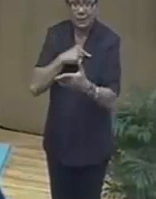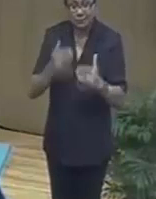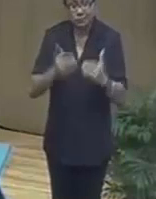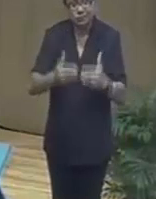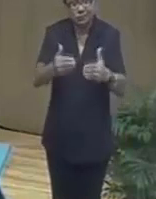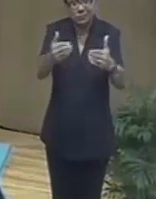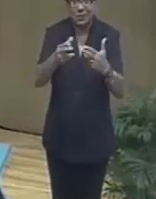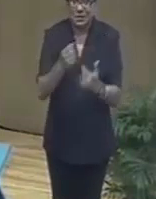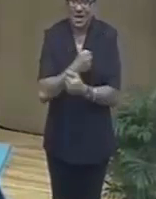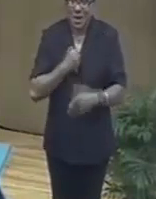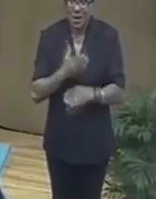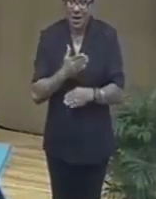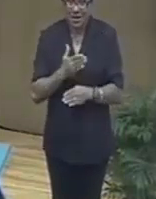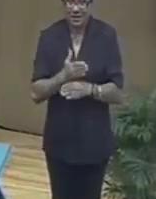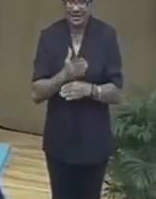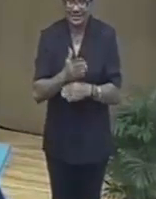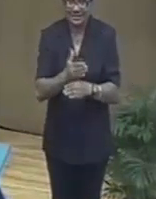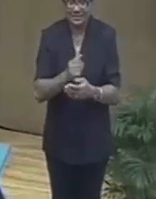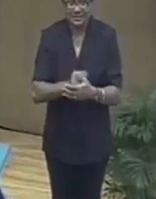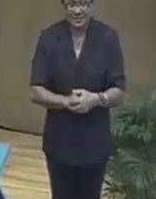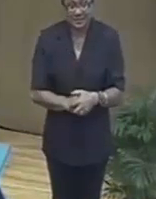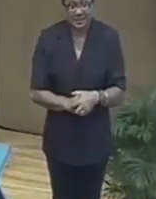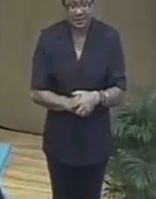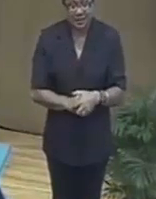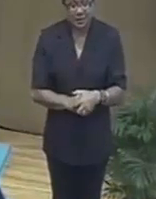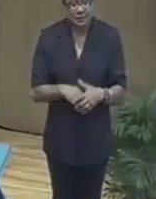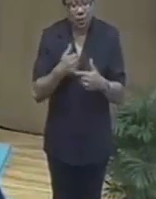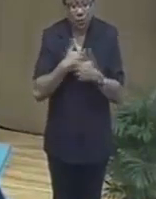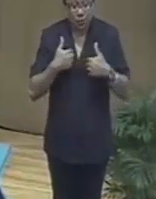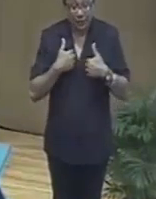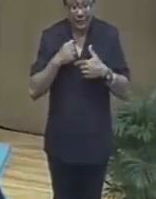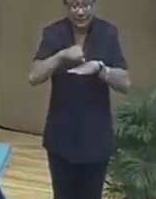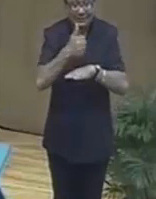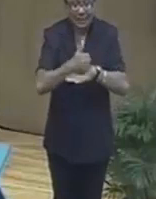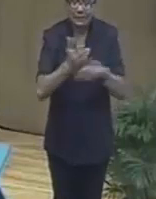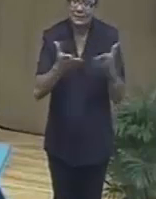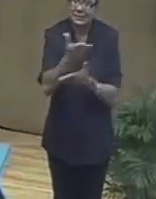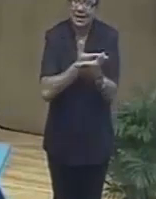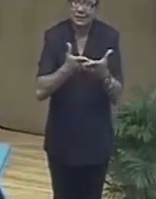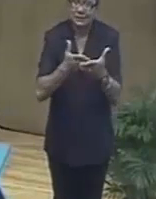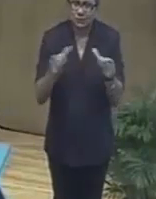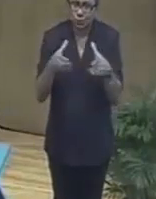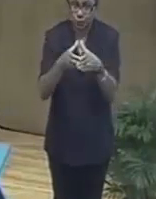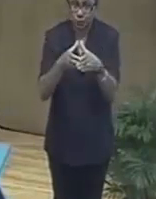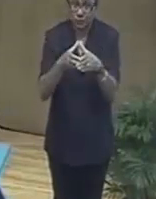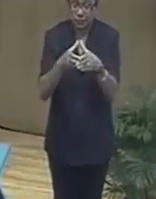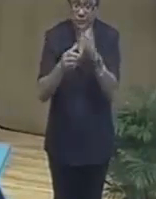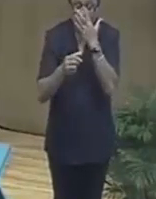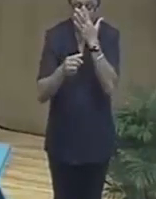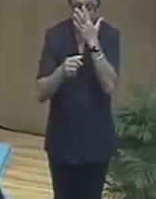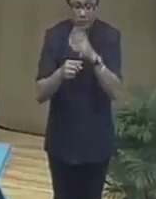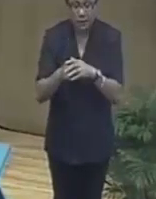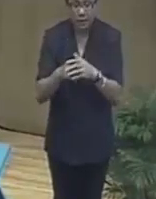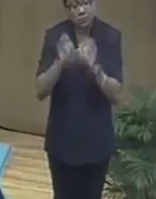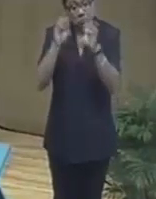forward with our topic for the day. We put up a discussion forum, we exchange our discussion forums, and things